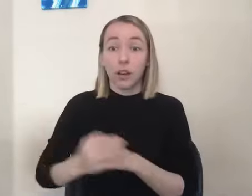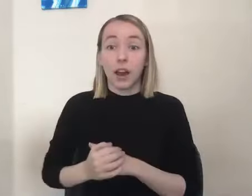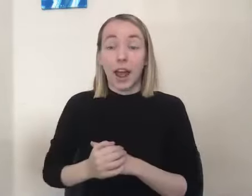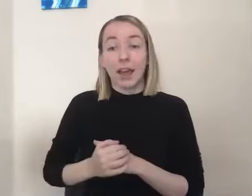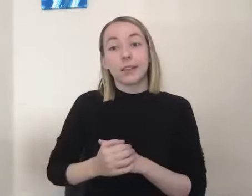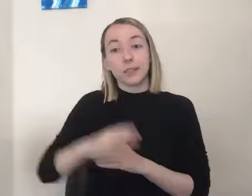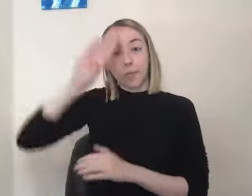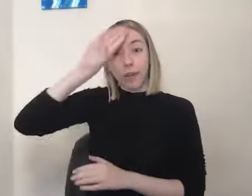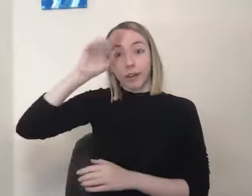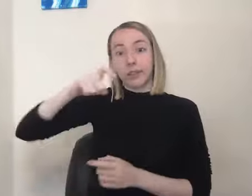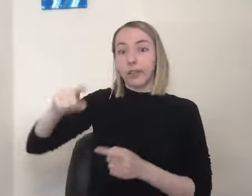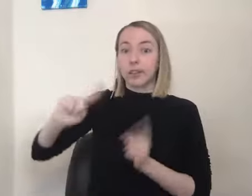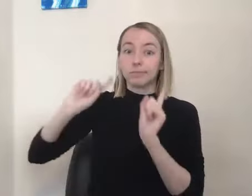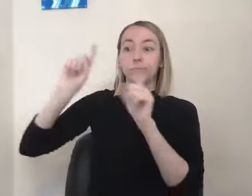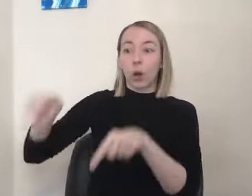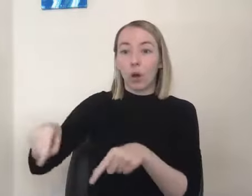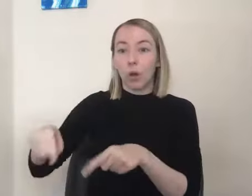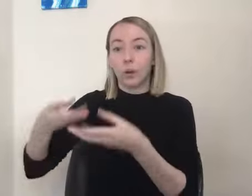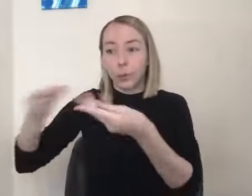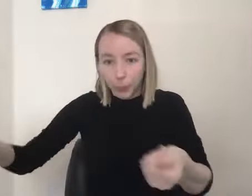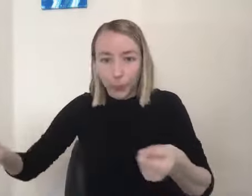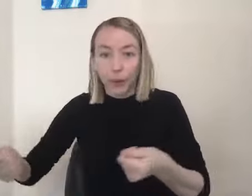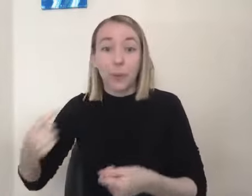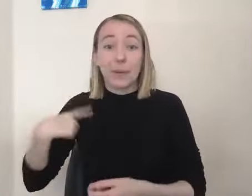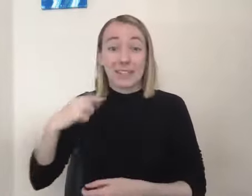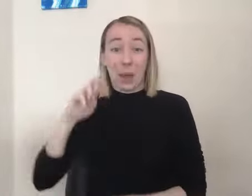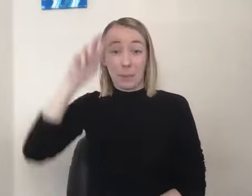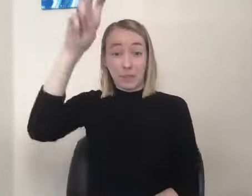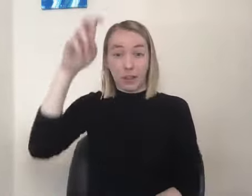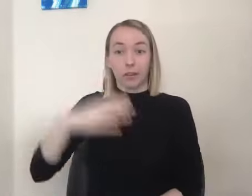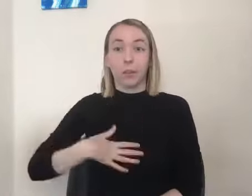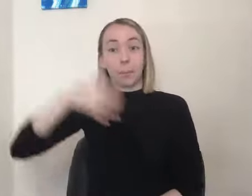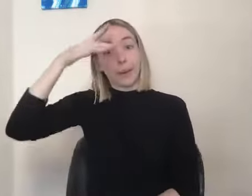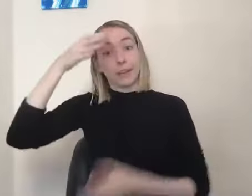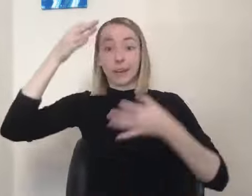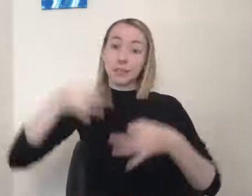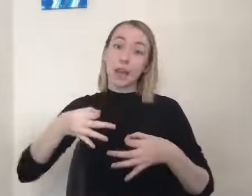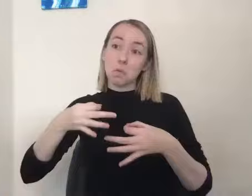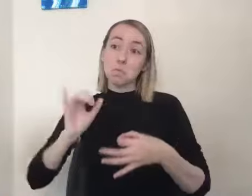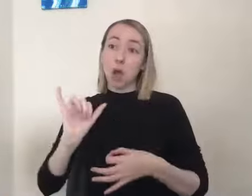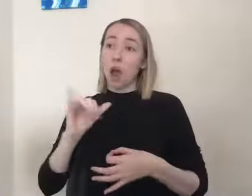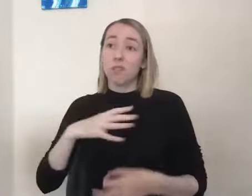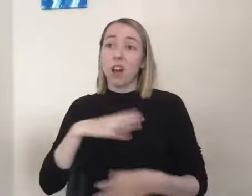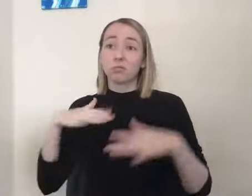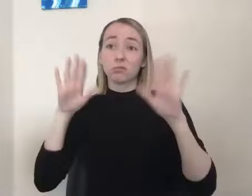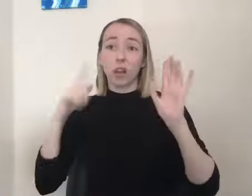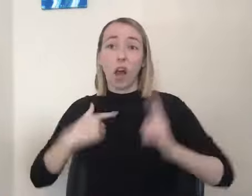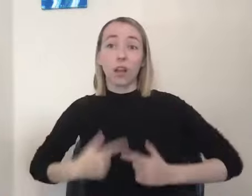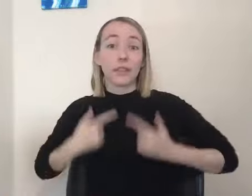and somebody had to come. I didn't live with him at that time, and God love him. When the house was set on fire and the fire brigade came and put